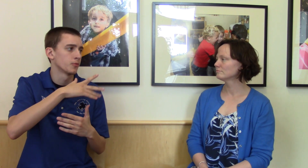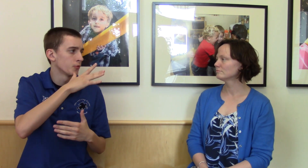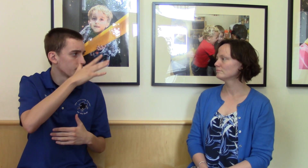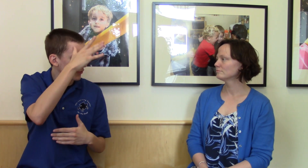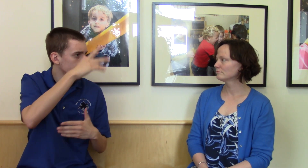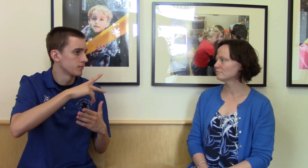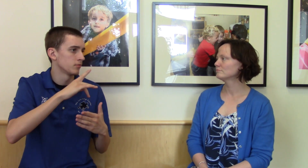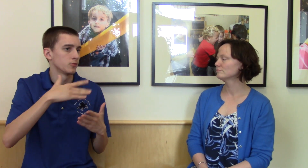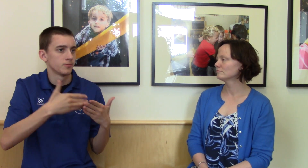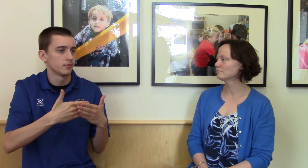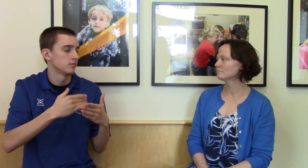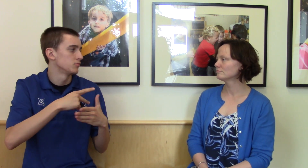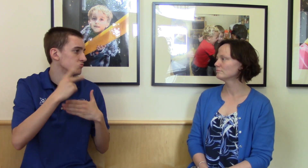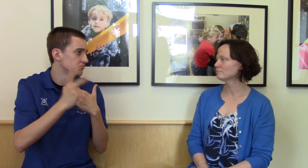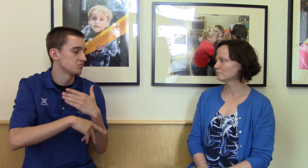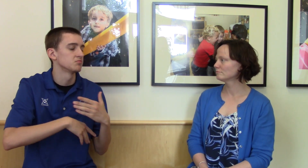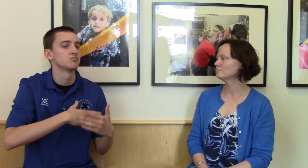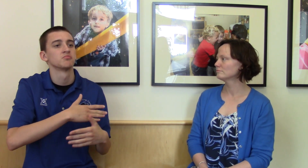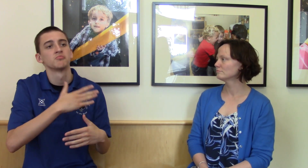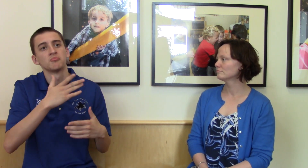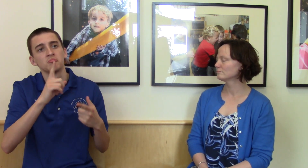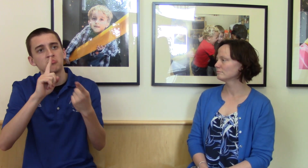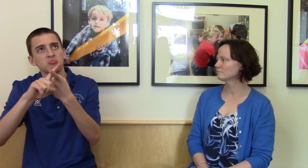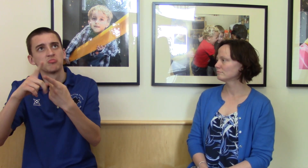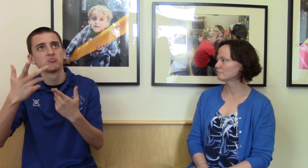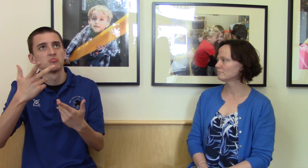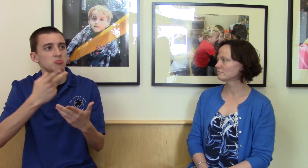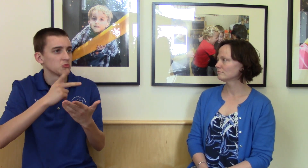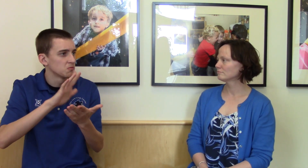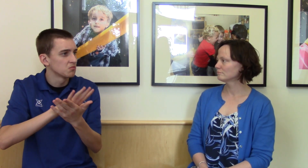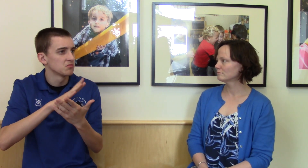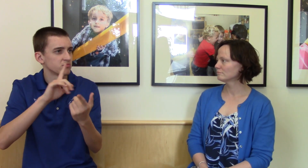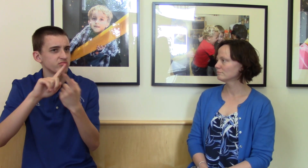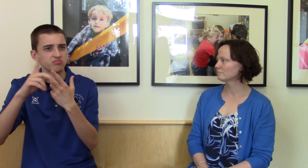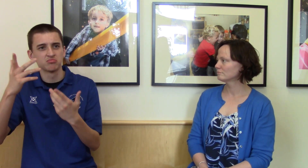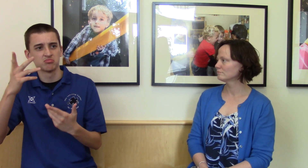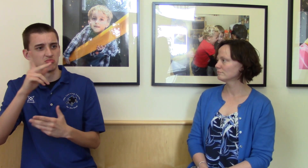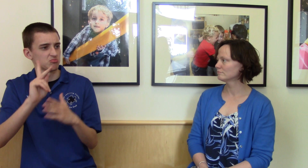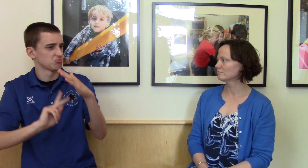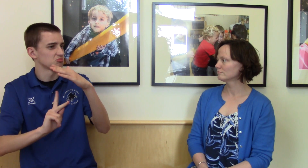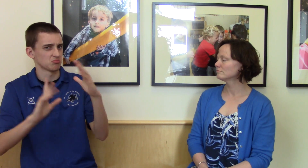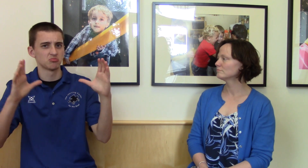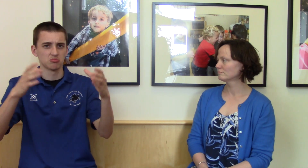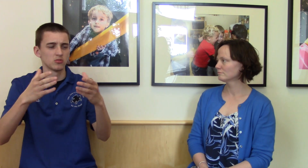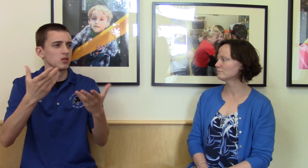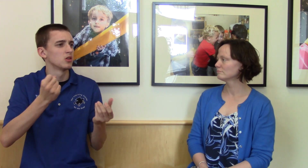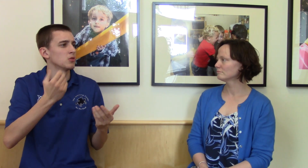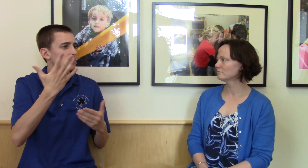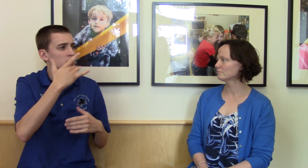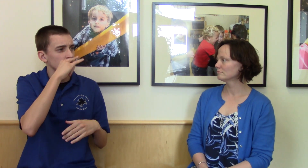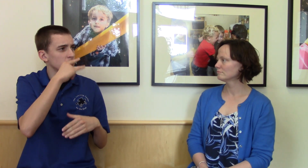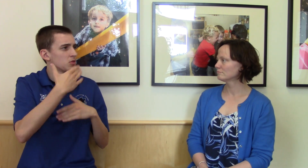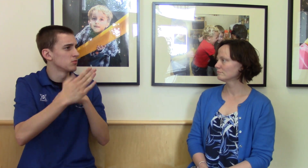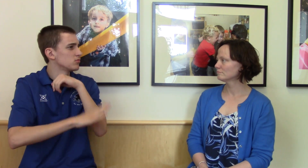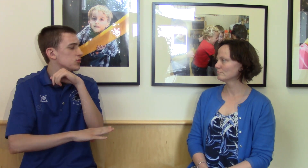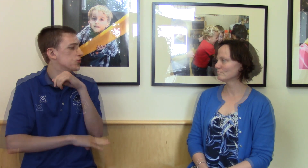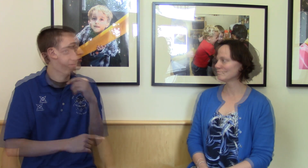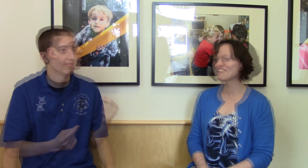in the parent-infant program all the way up until kindergarten. So how many students